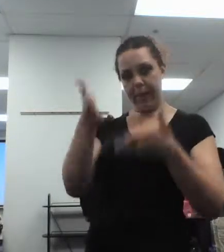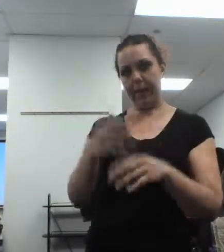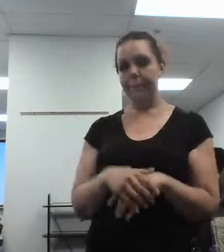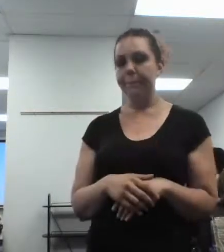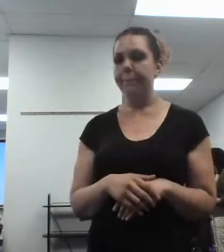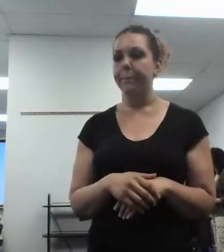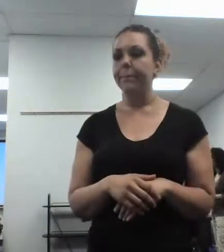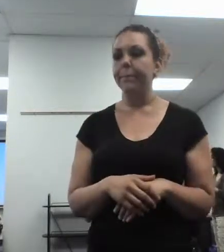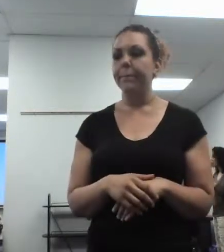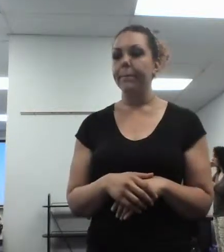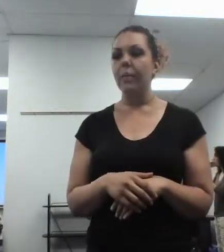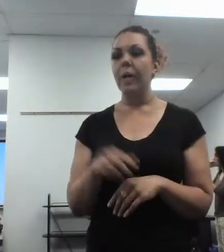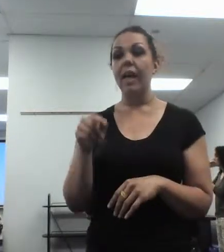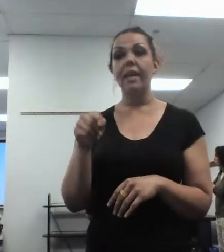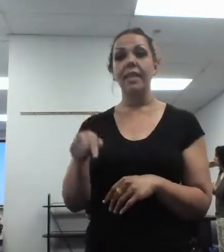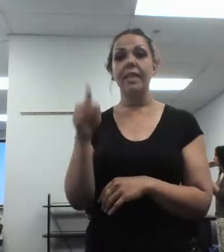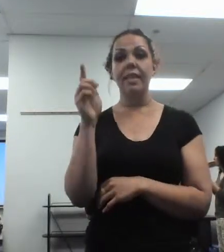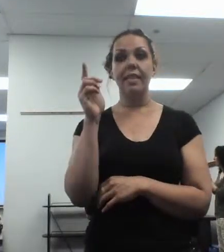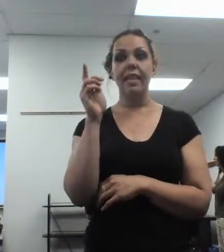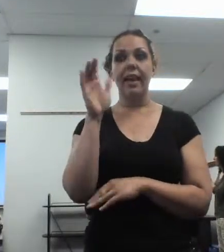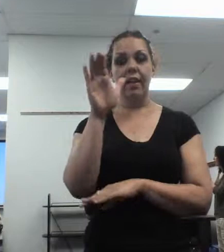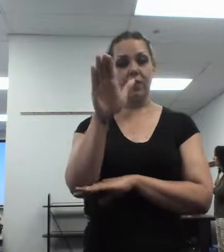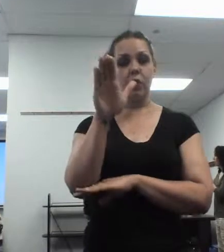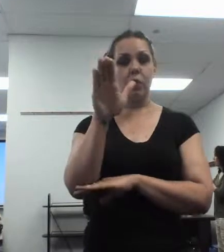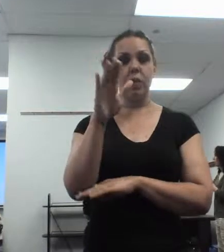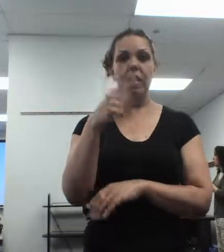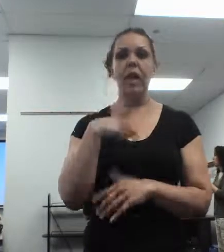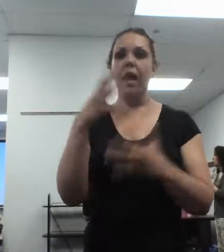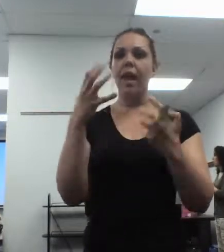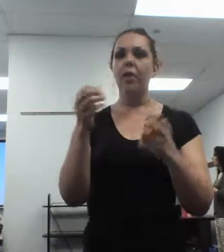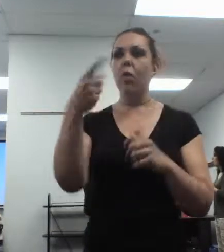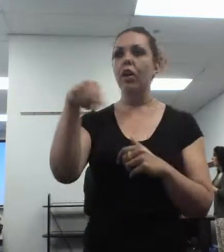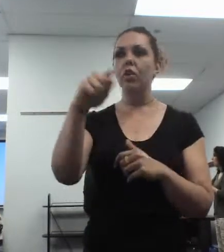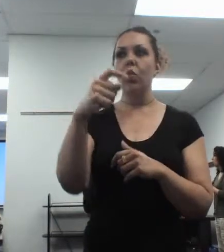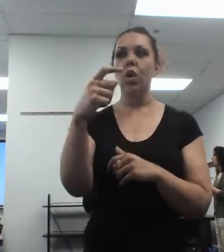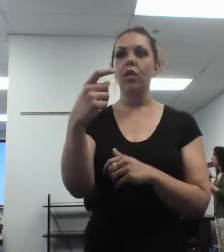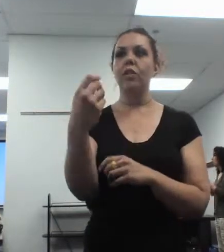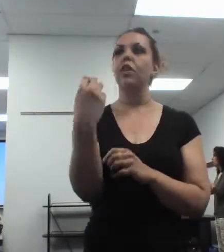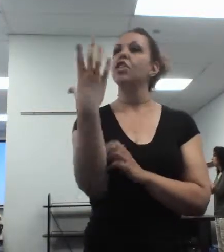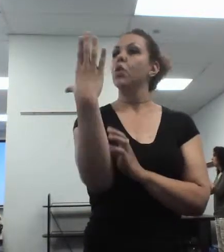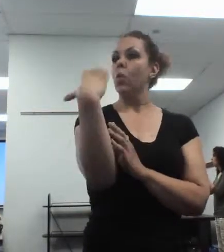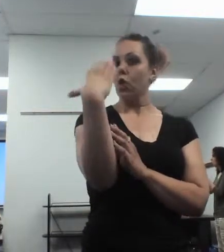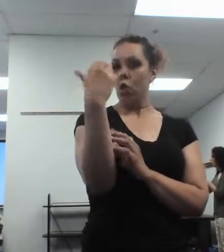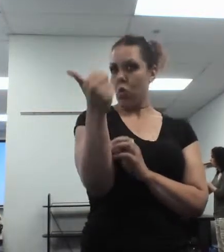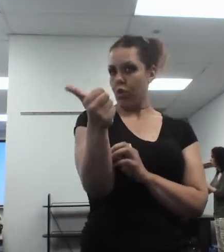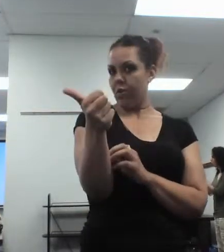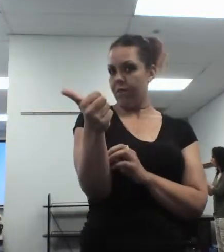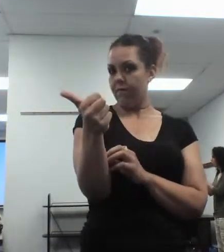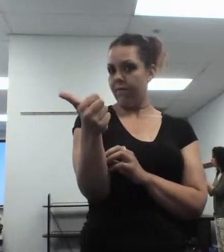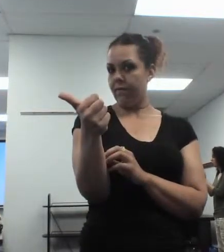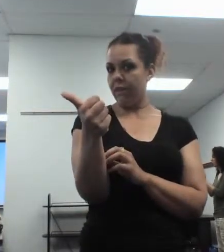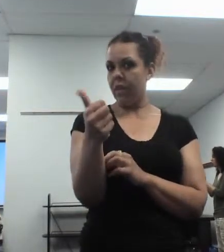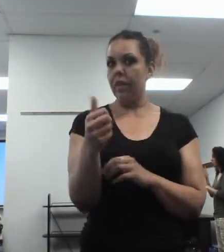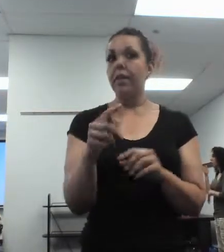want everybody to record themselves. So you'll be recording yourself, and somebody will be sitting there to give you live feedback on the